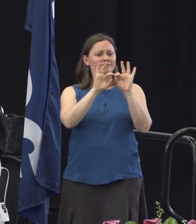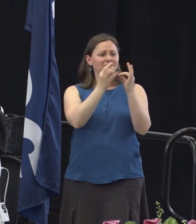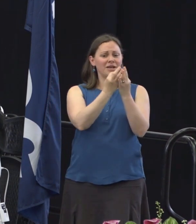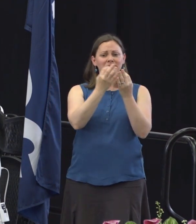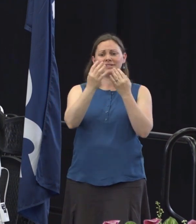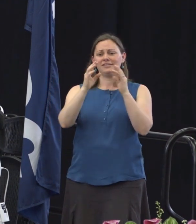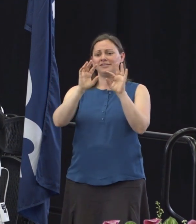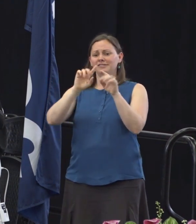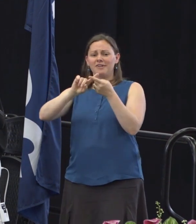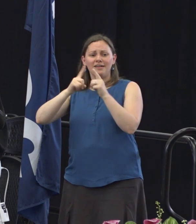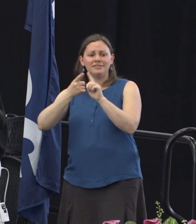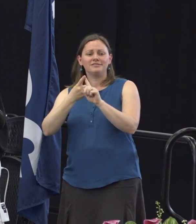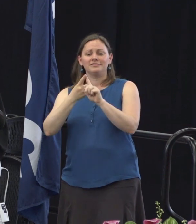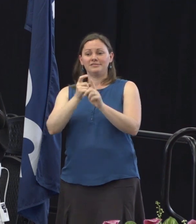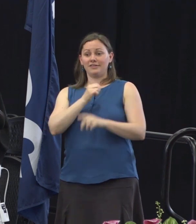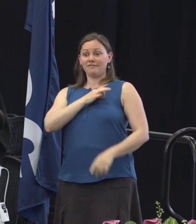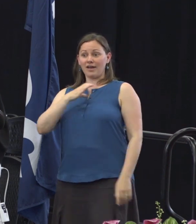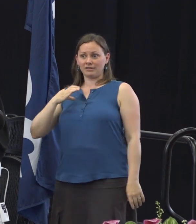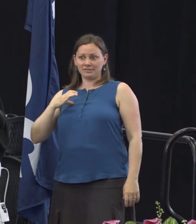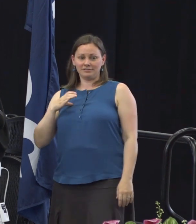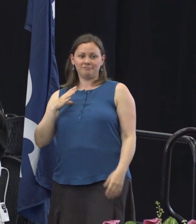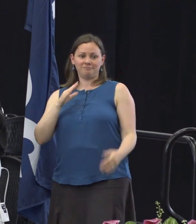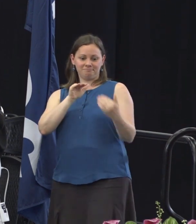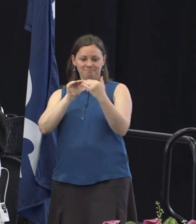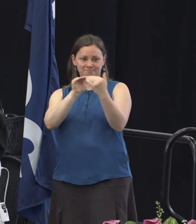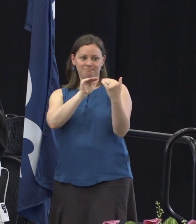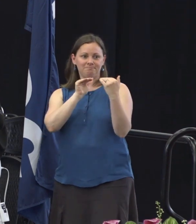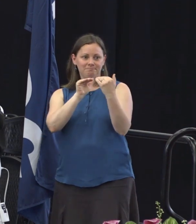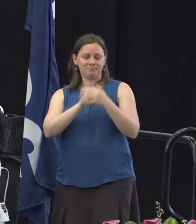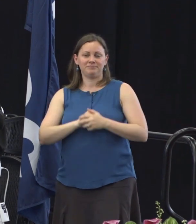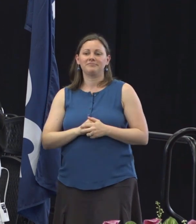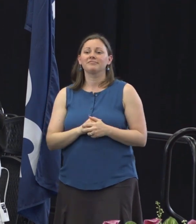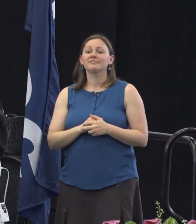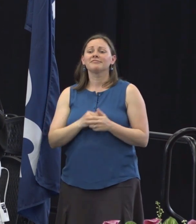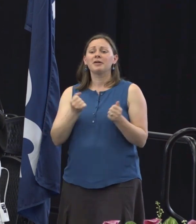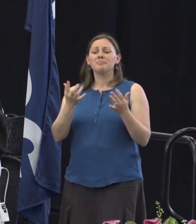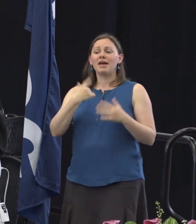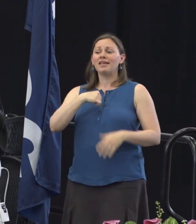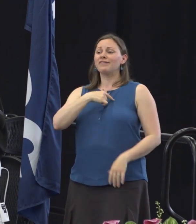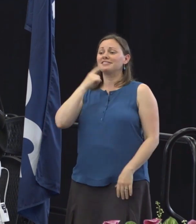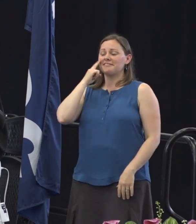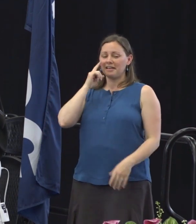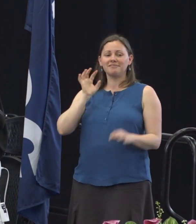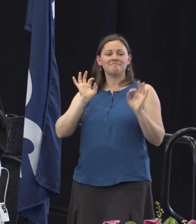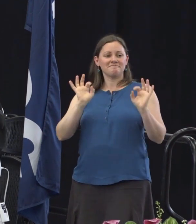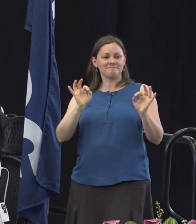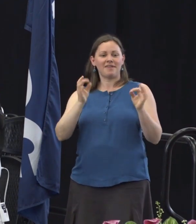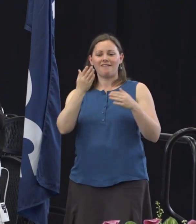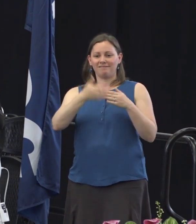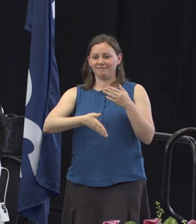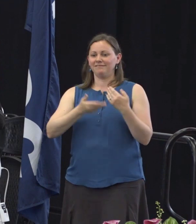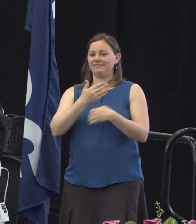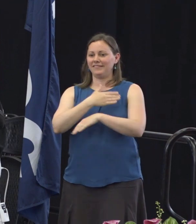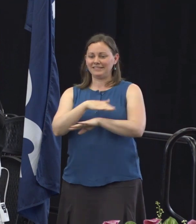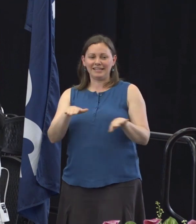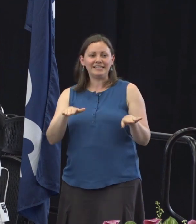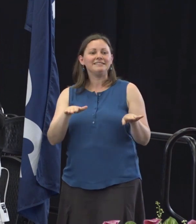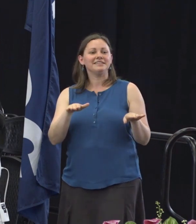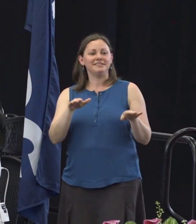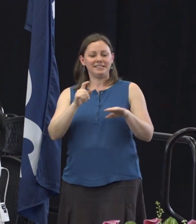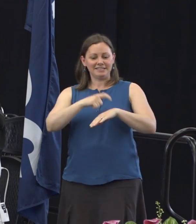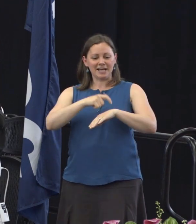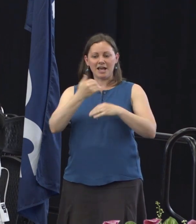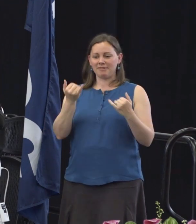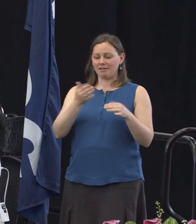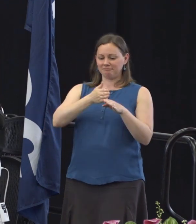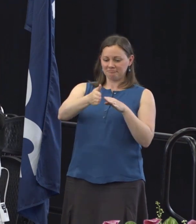classmates. I know many of us are thinking, this is it. It's time to branch off and start a new chapter doing what we're